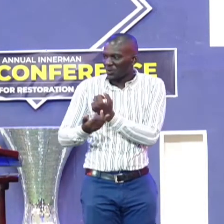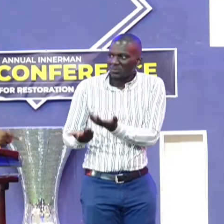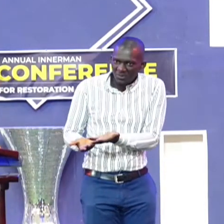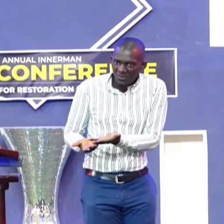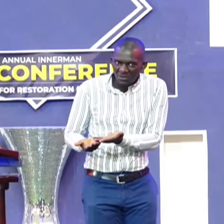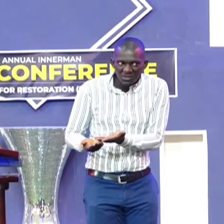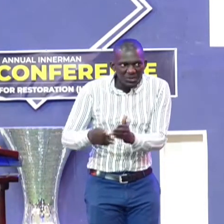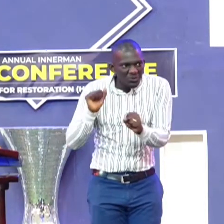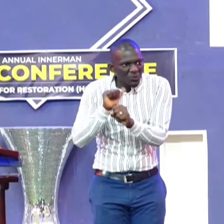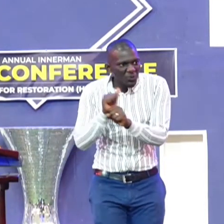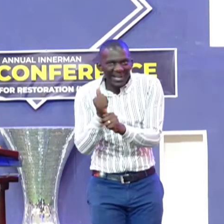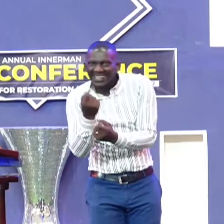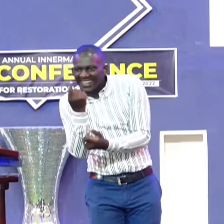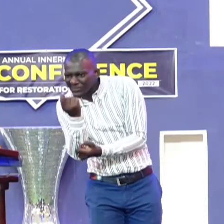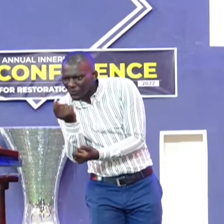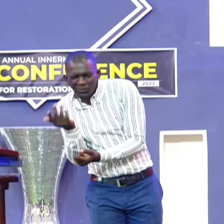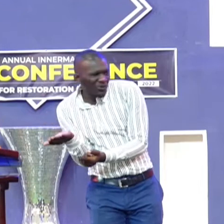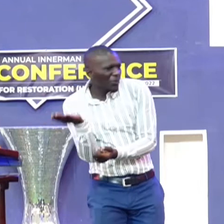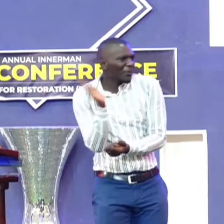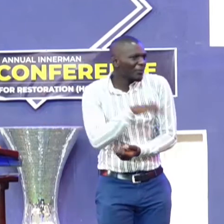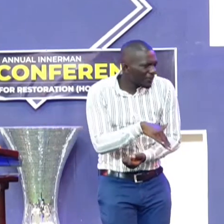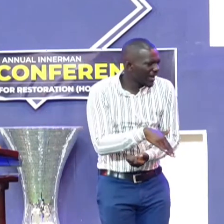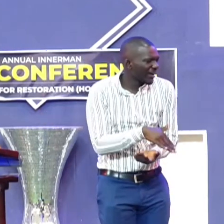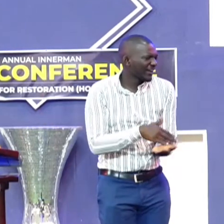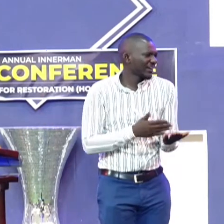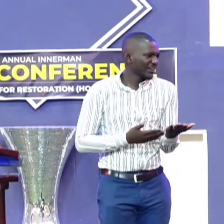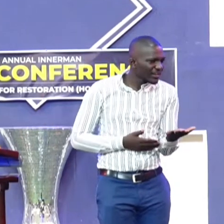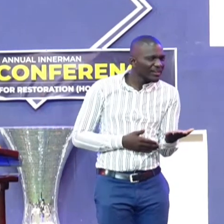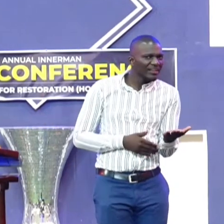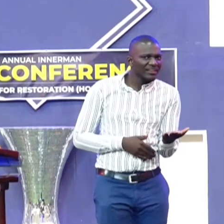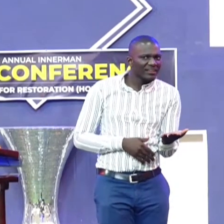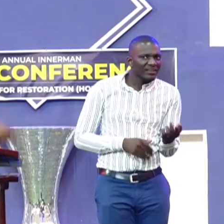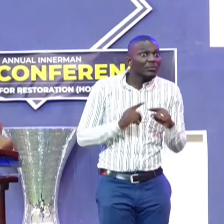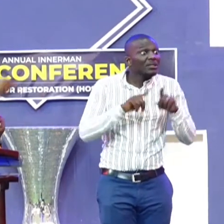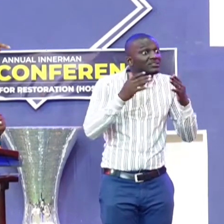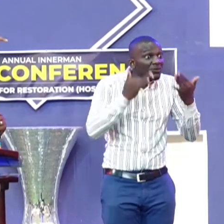job, that you will work there for a while and then return.